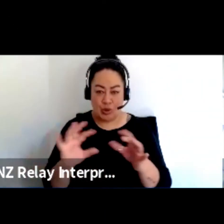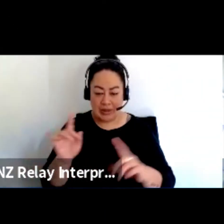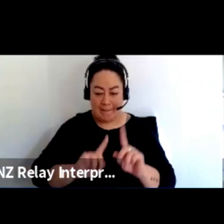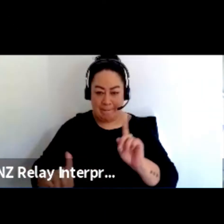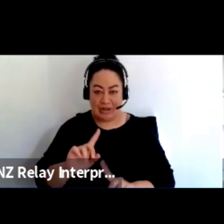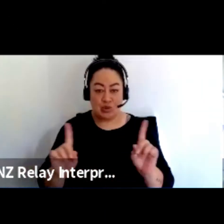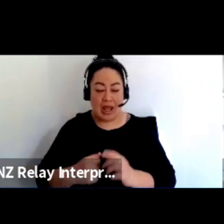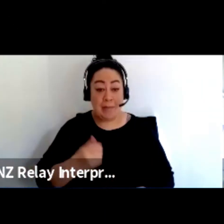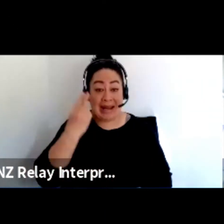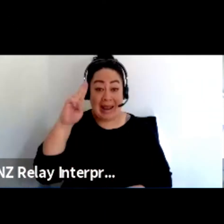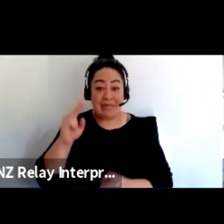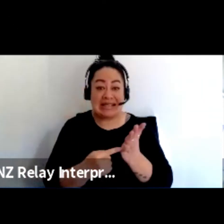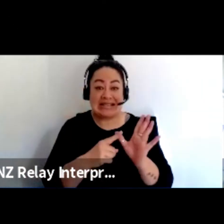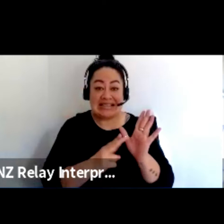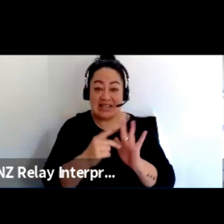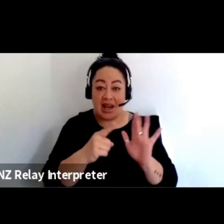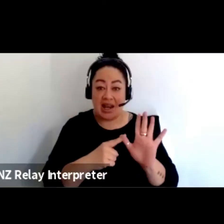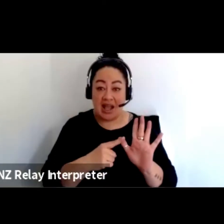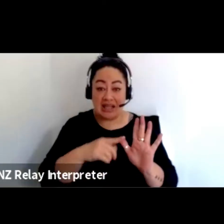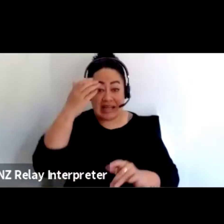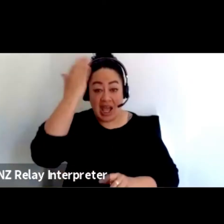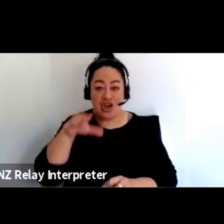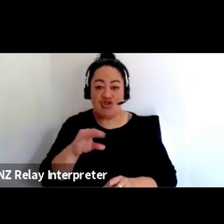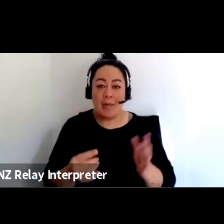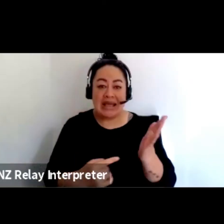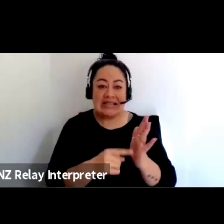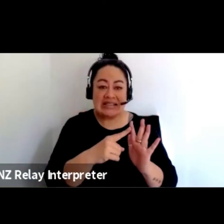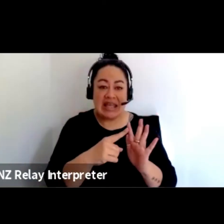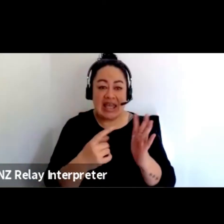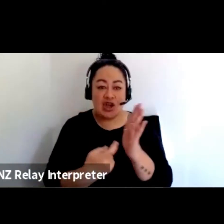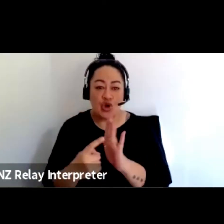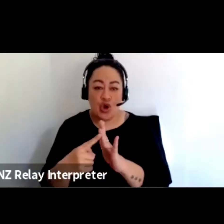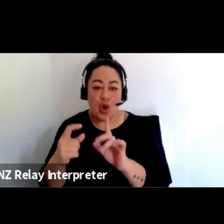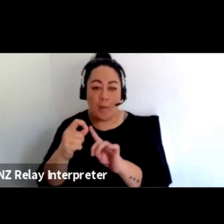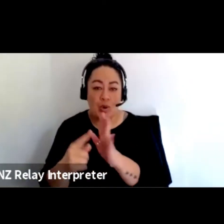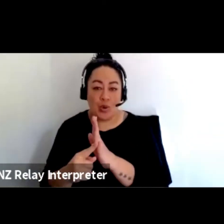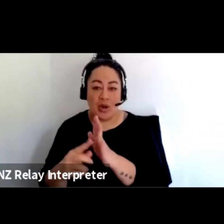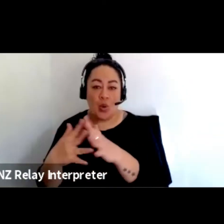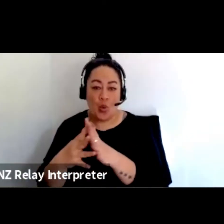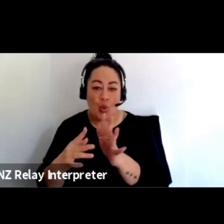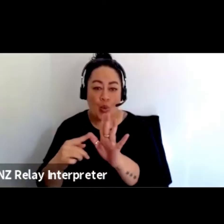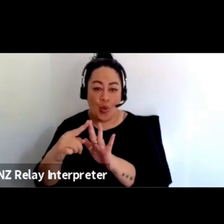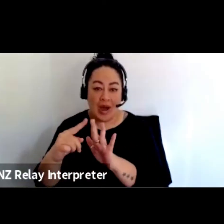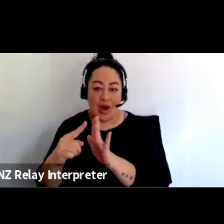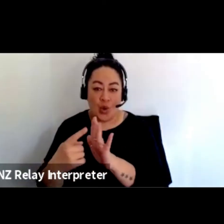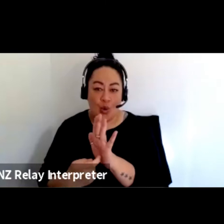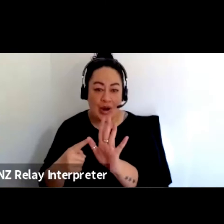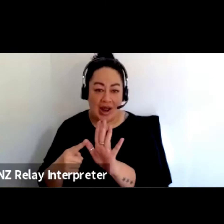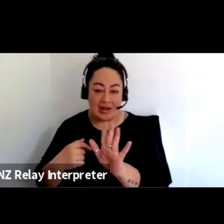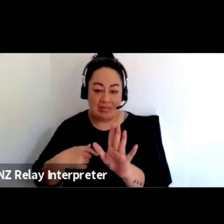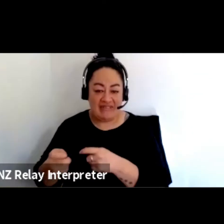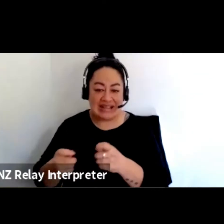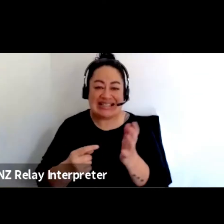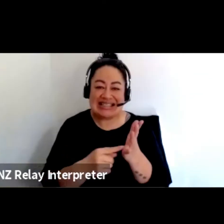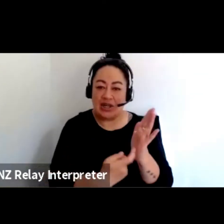I'm Tania. I'm from Te Roopu Waiora, and I'm acting as your facilitator today. So I hail from Ngāti